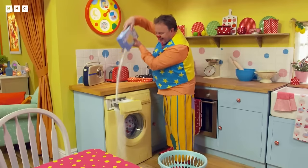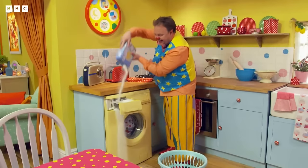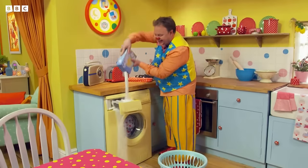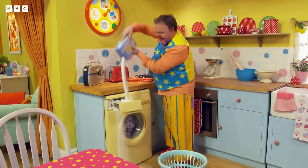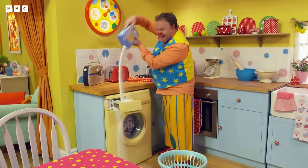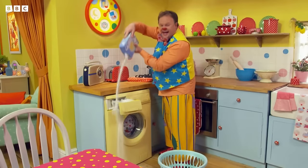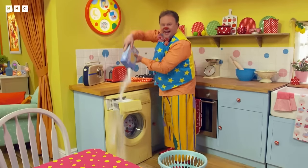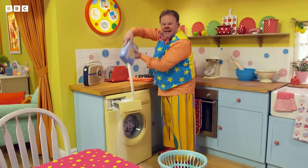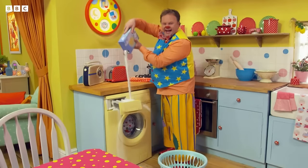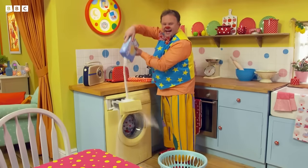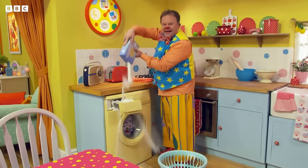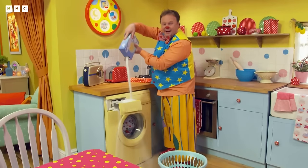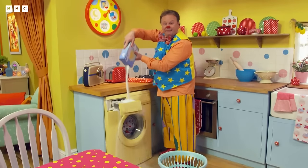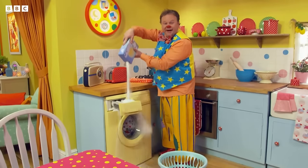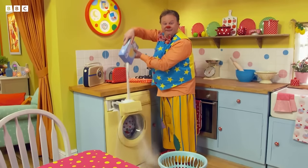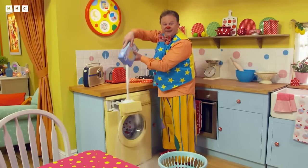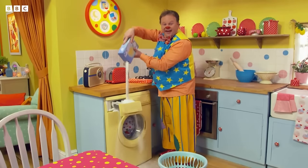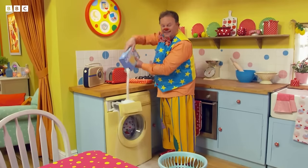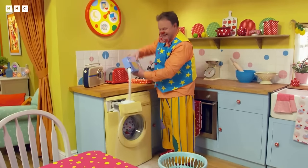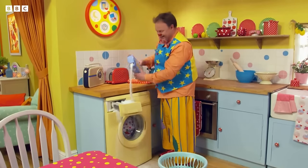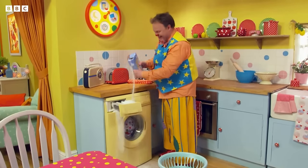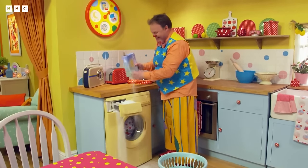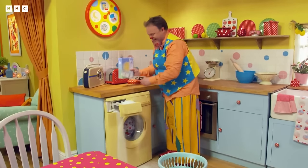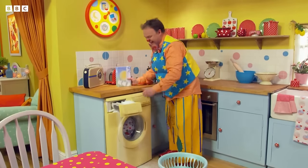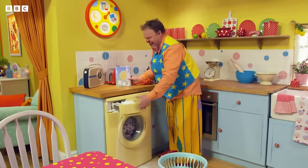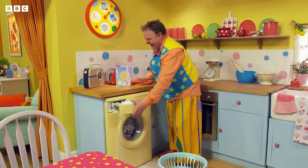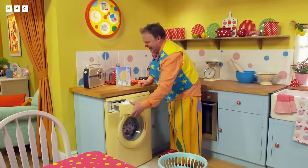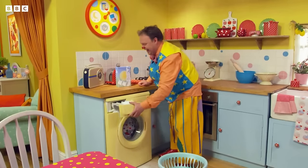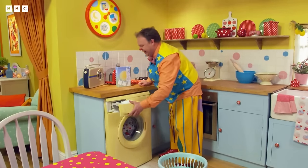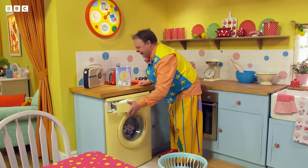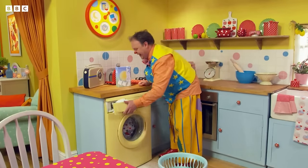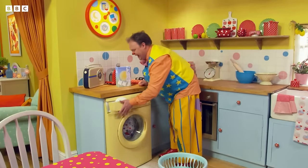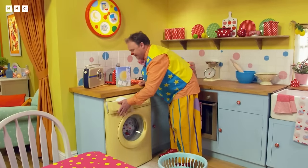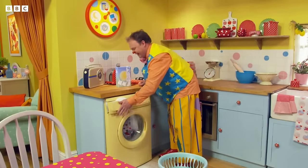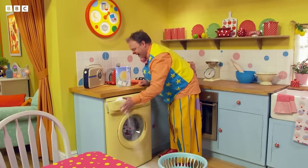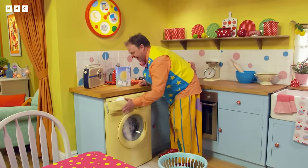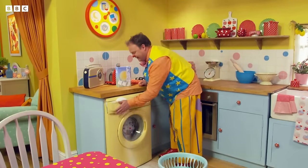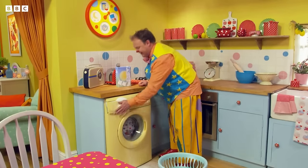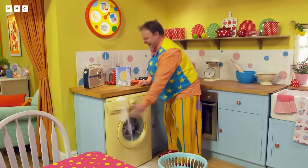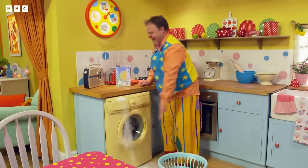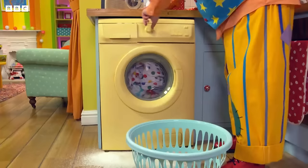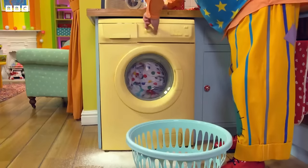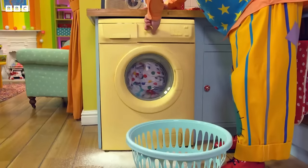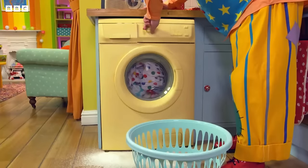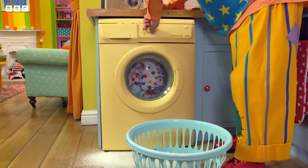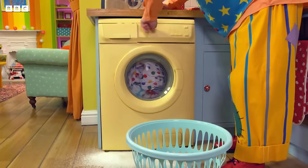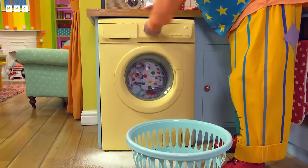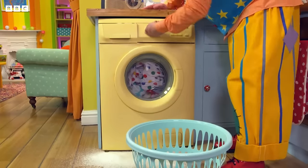Mr. Tumble! Perfect! There we go.